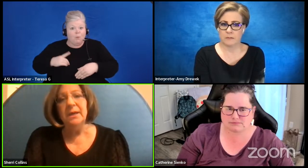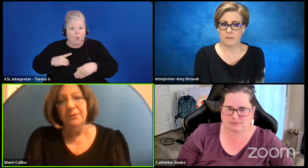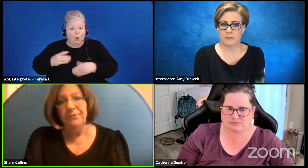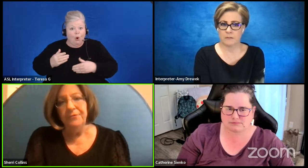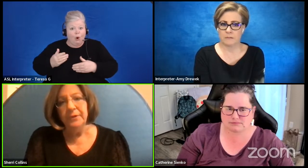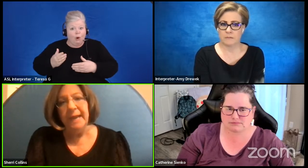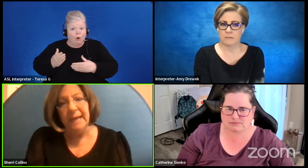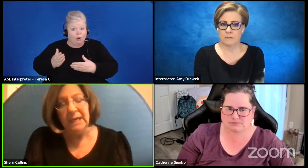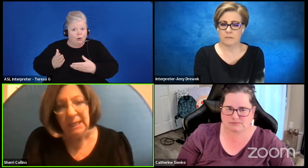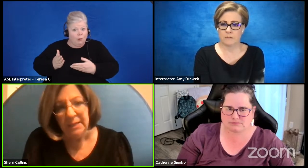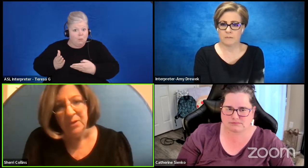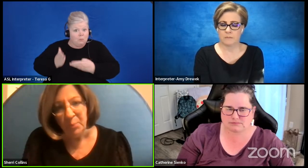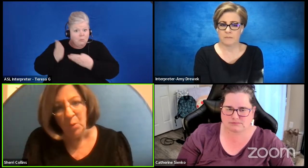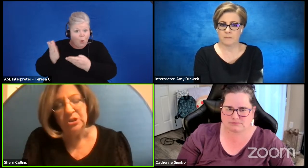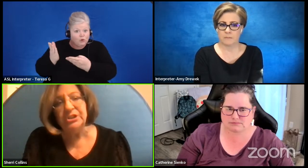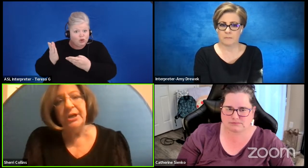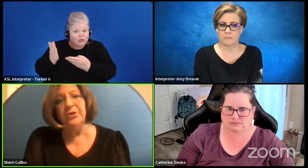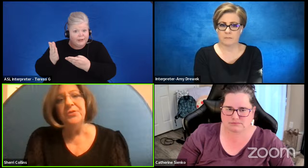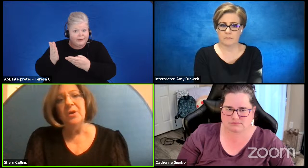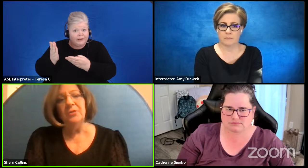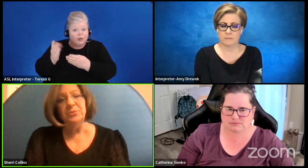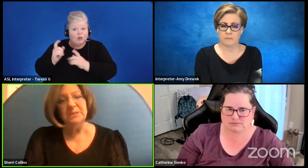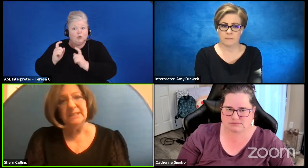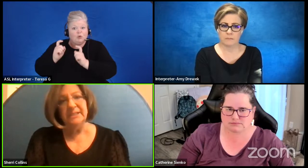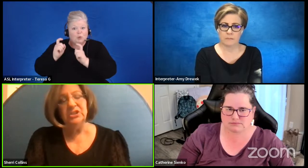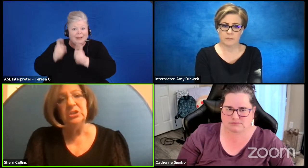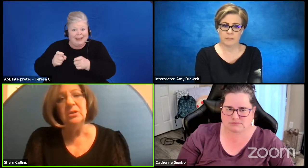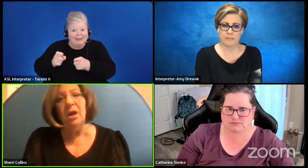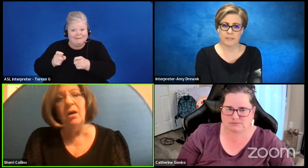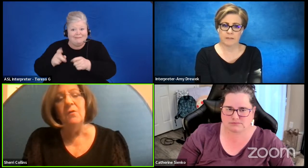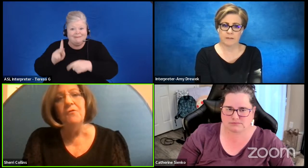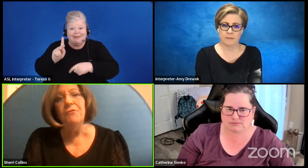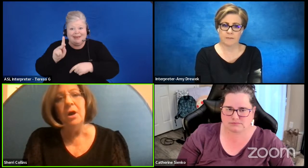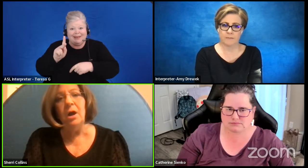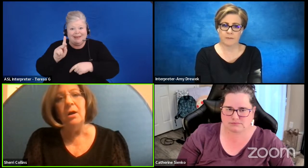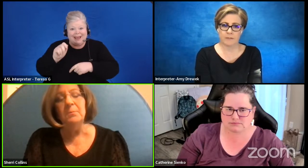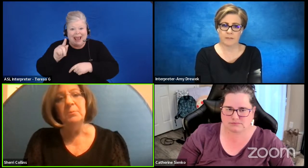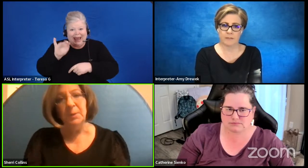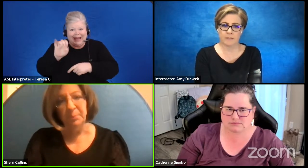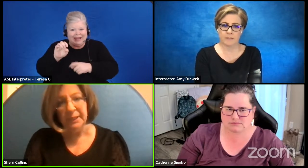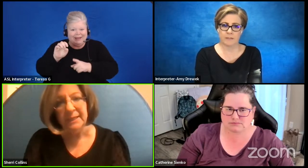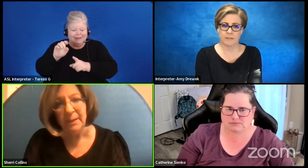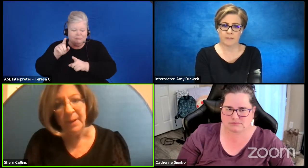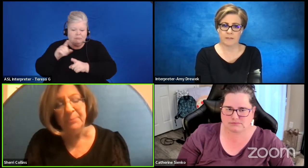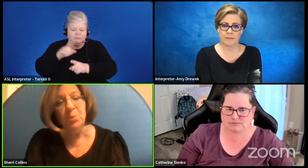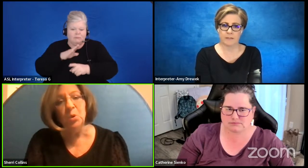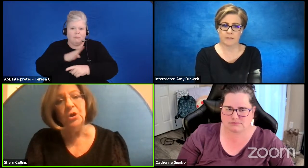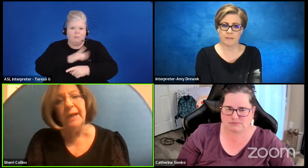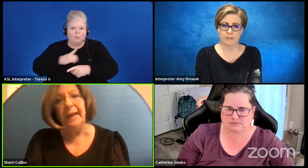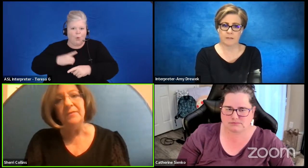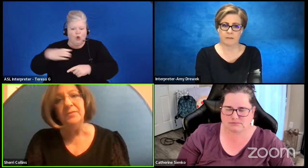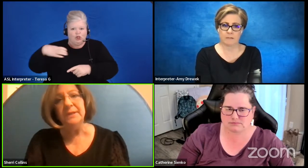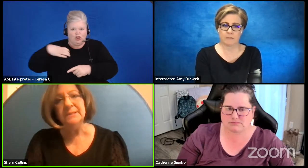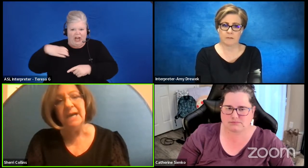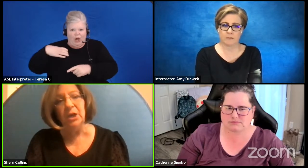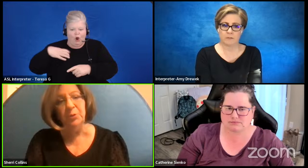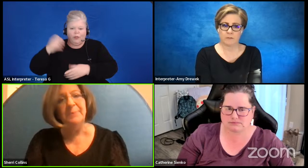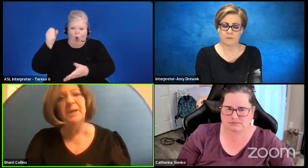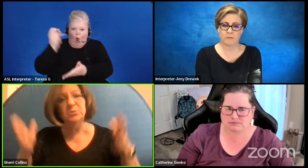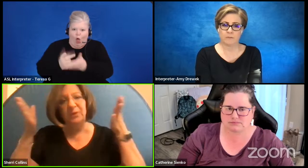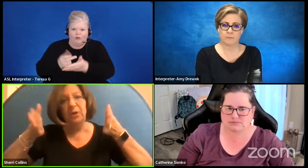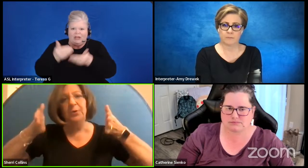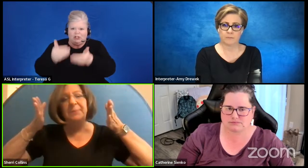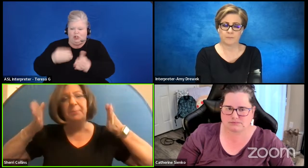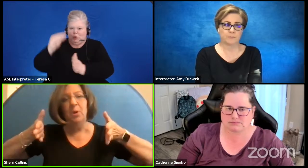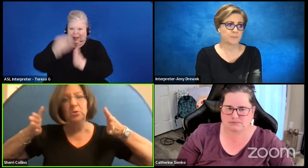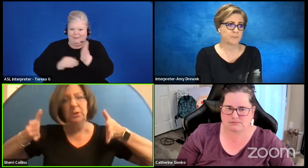to give Katie, the board chair, the authorization of completing the paperwork and the salary?